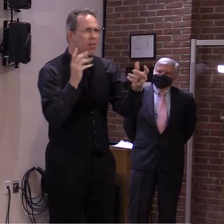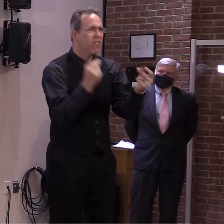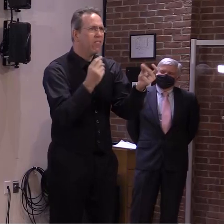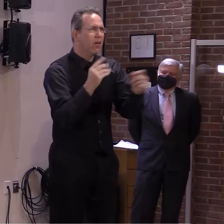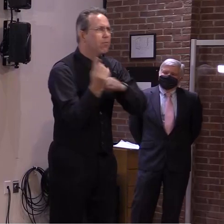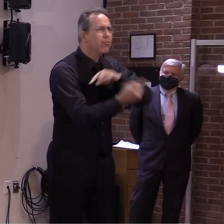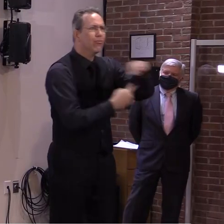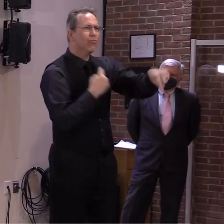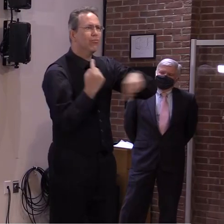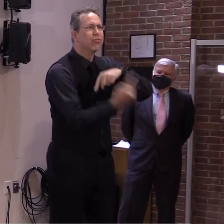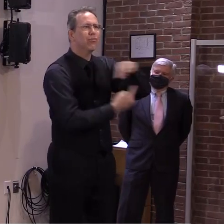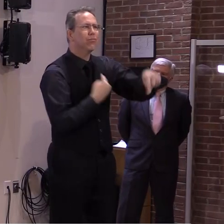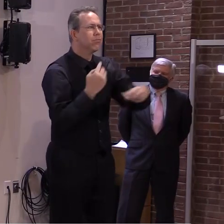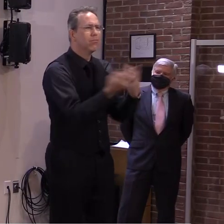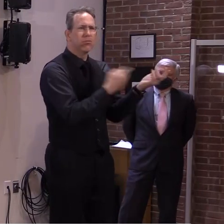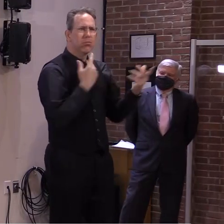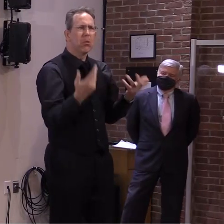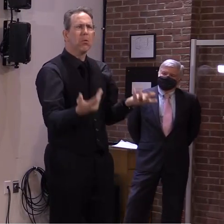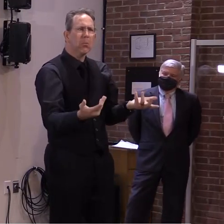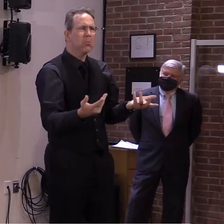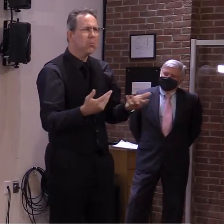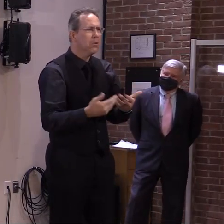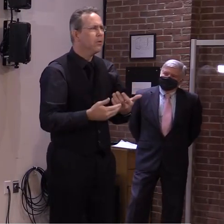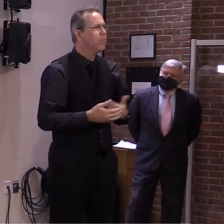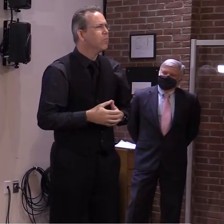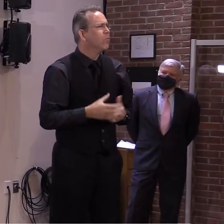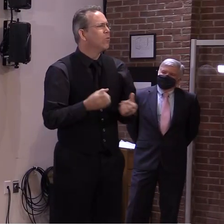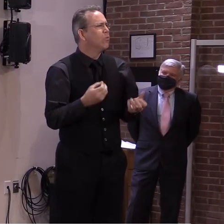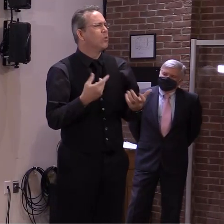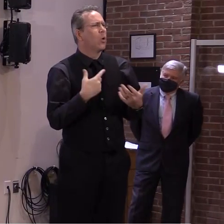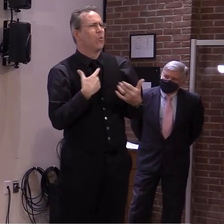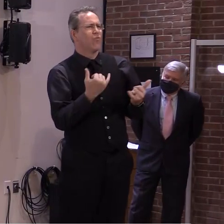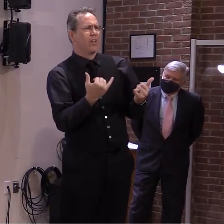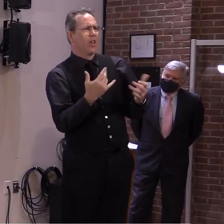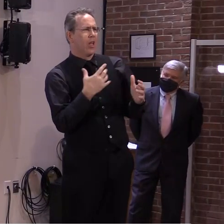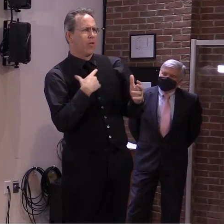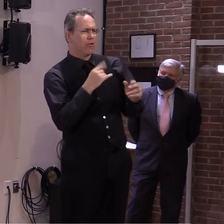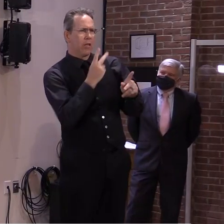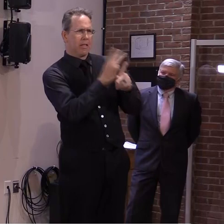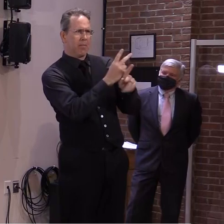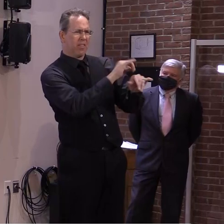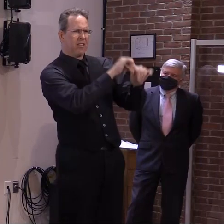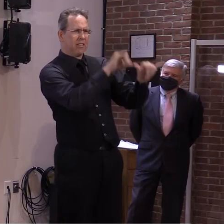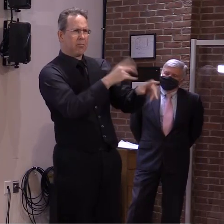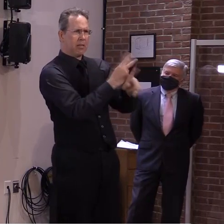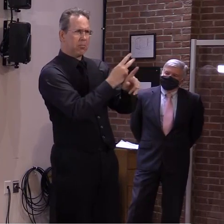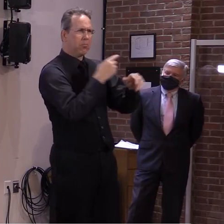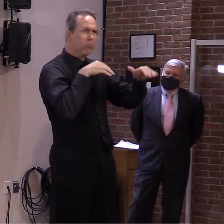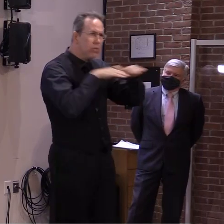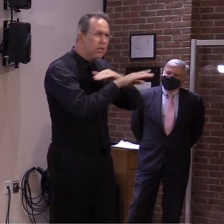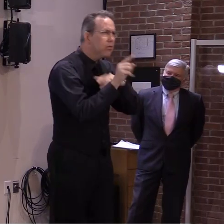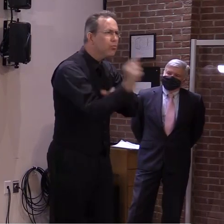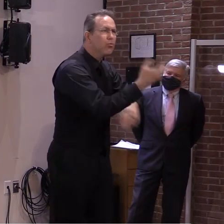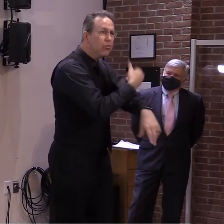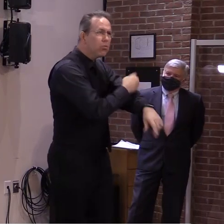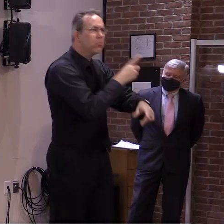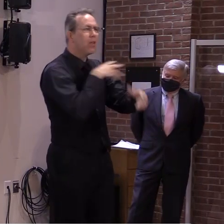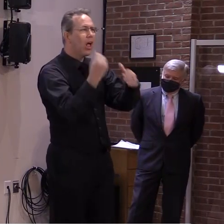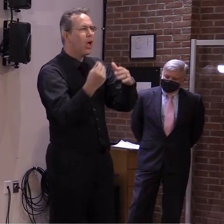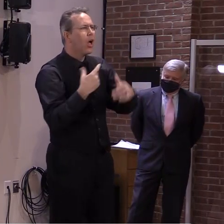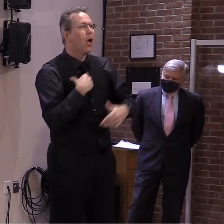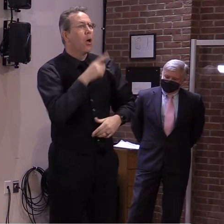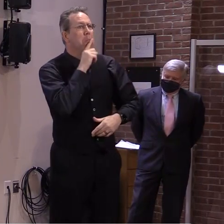come. But right now we're going to continue with the vaccination sites that we have. But it could be, it could happen.